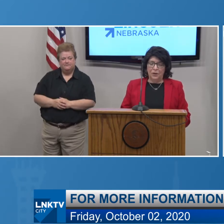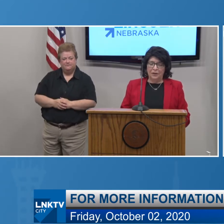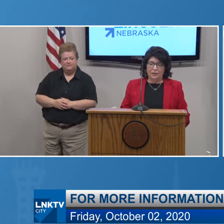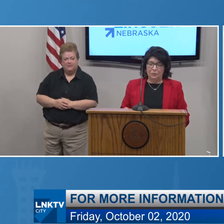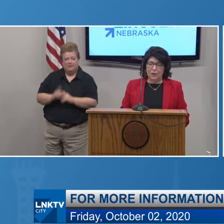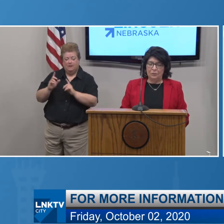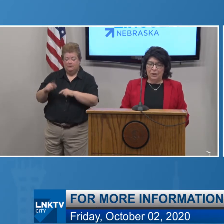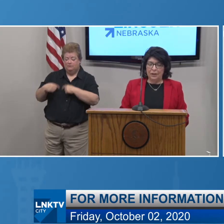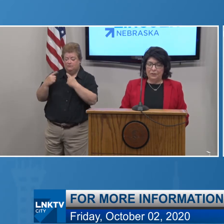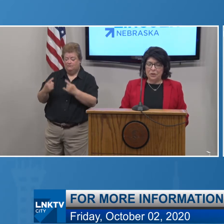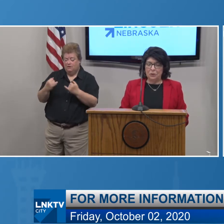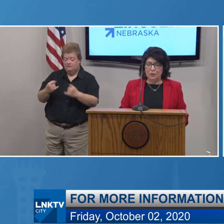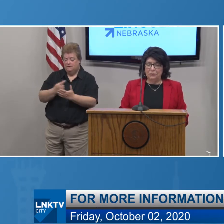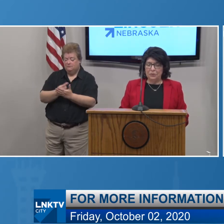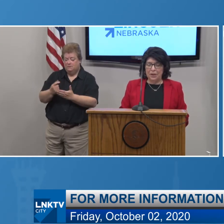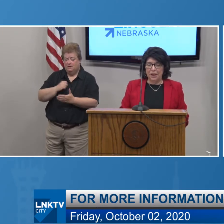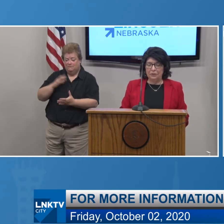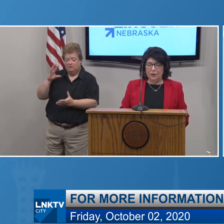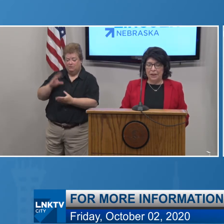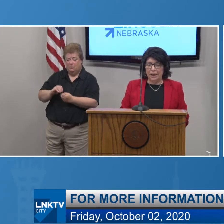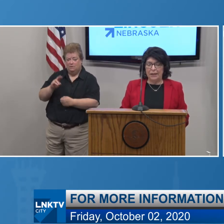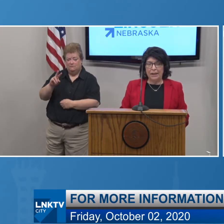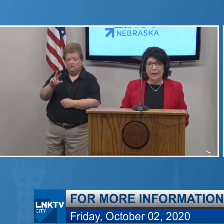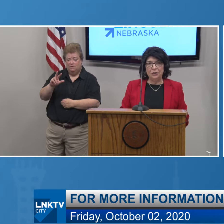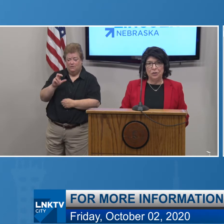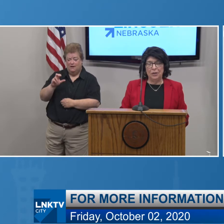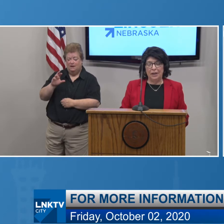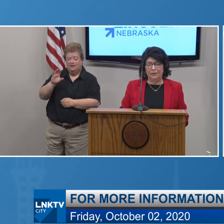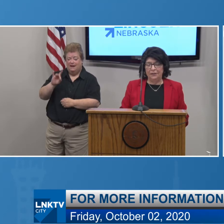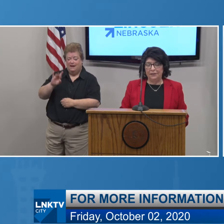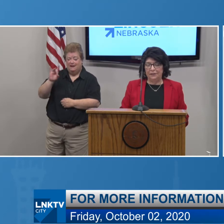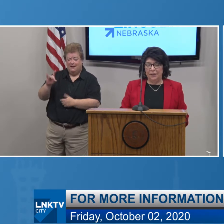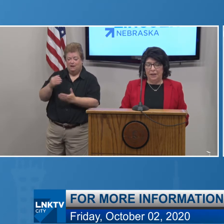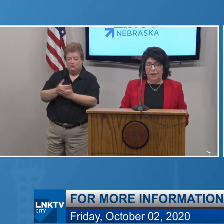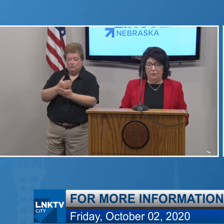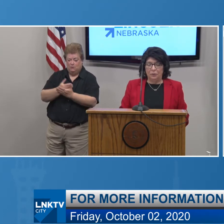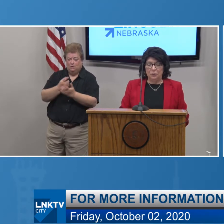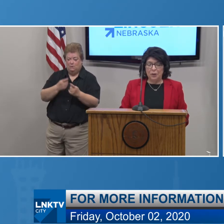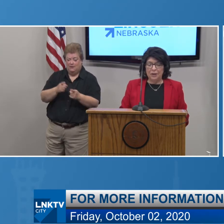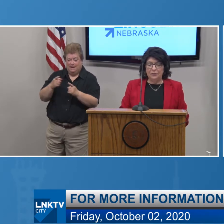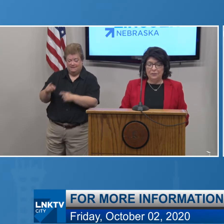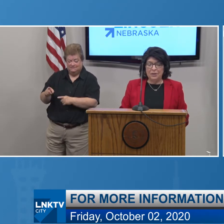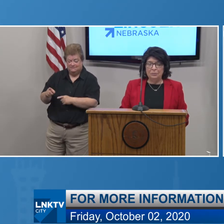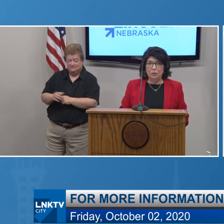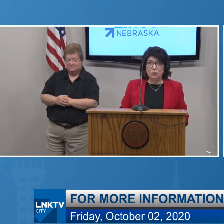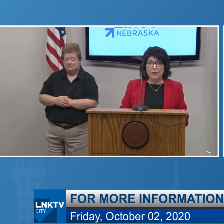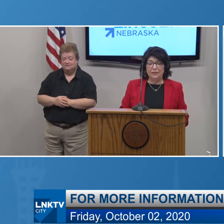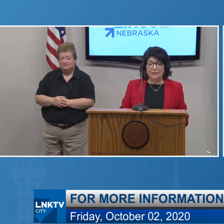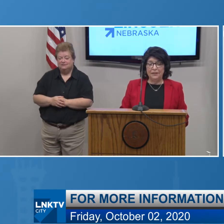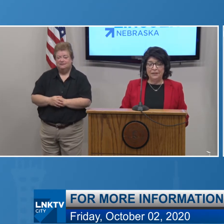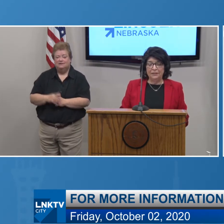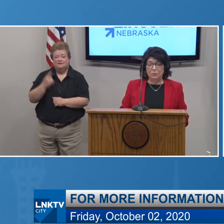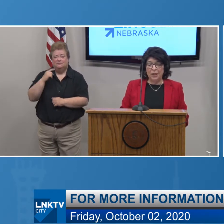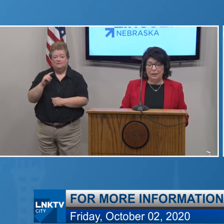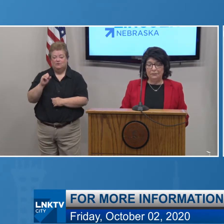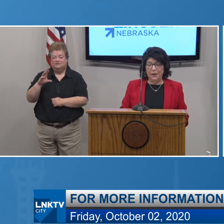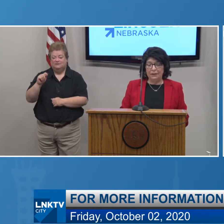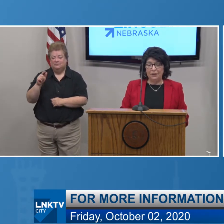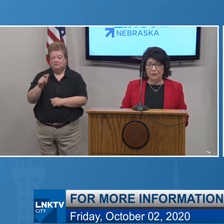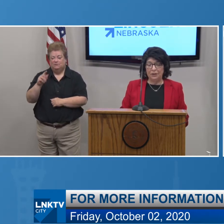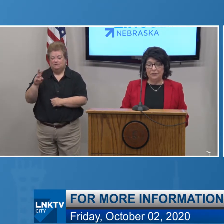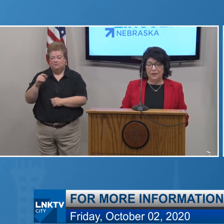So far this week, we have a total of 388 new cases. For the week of September 26th, we